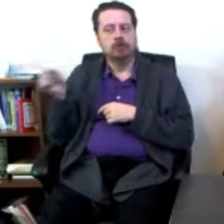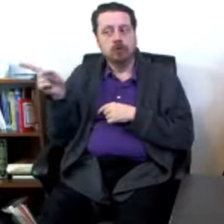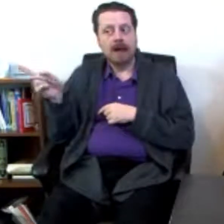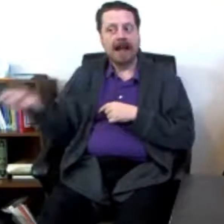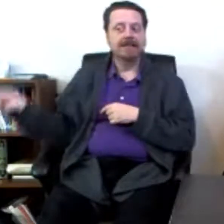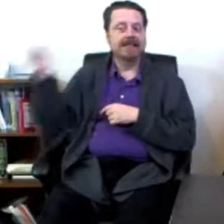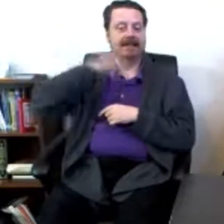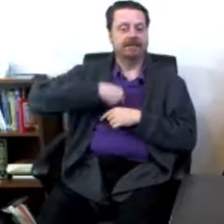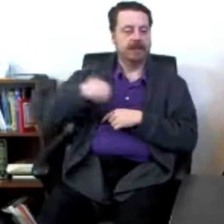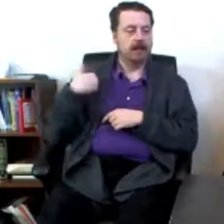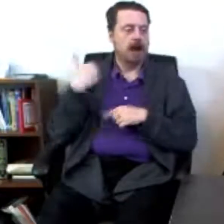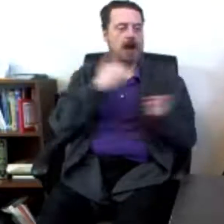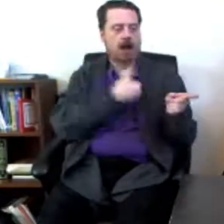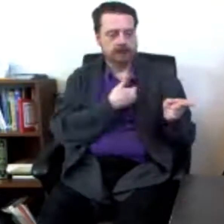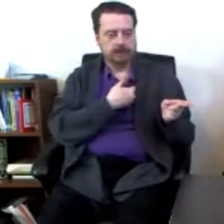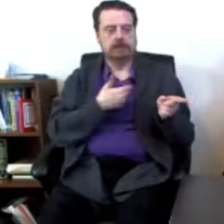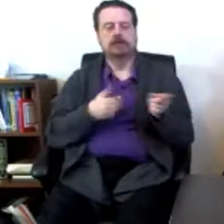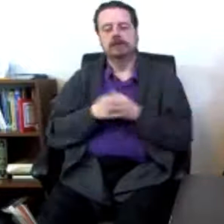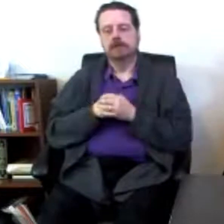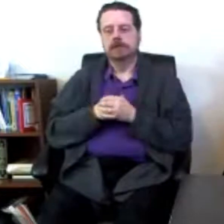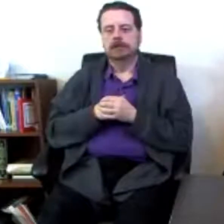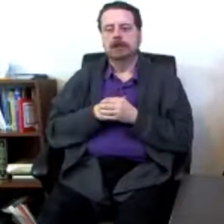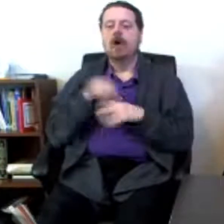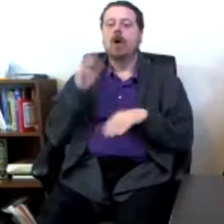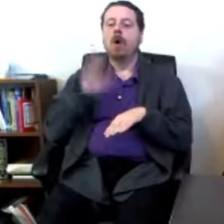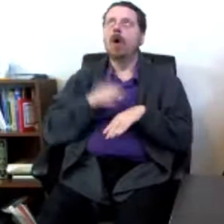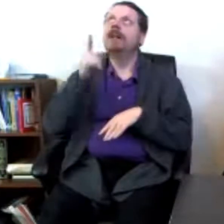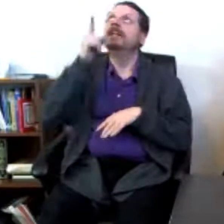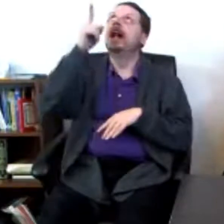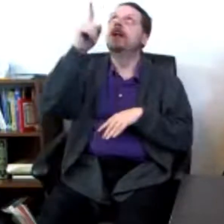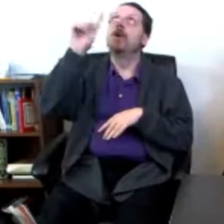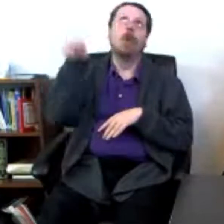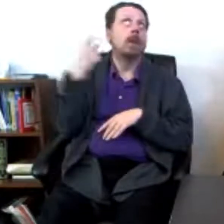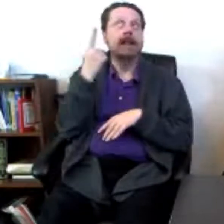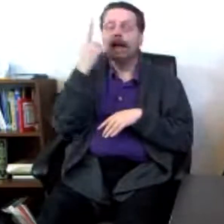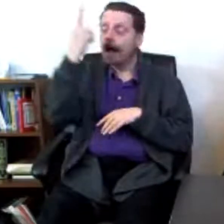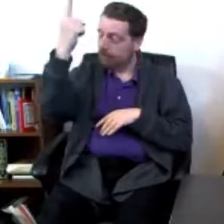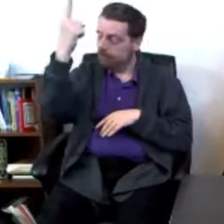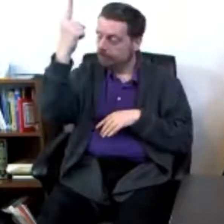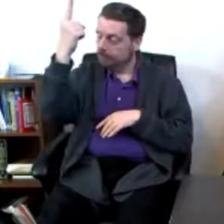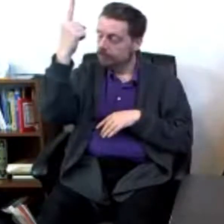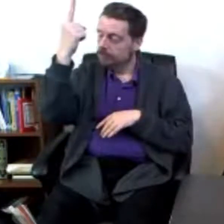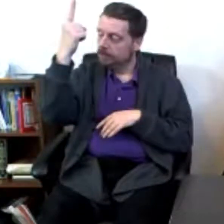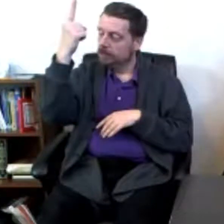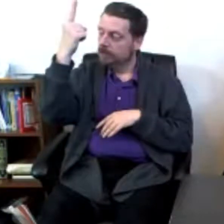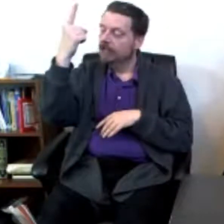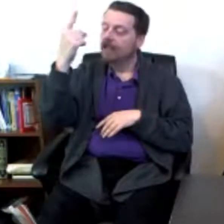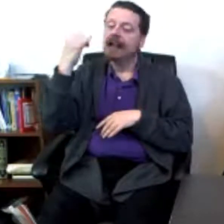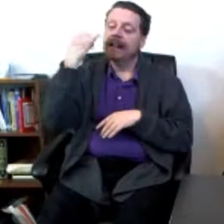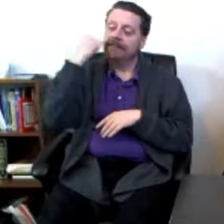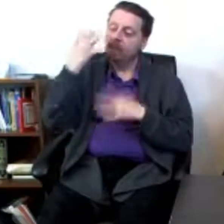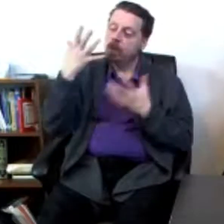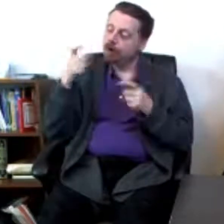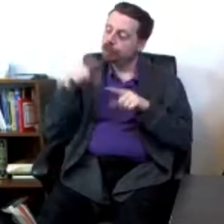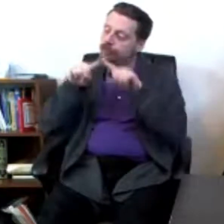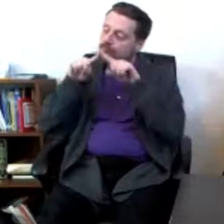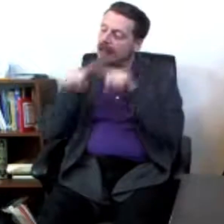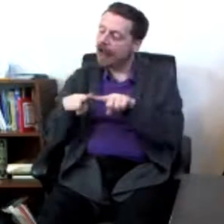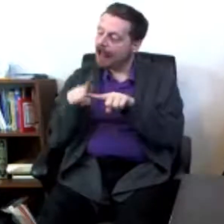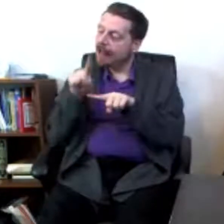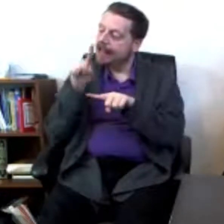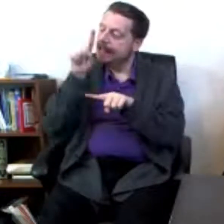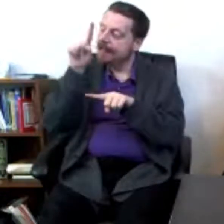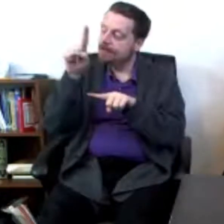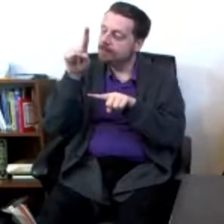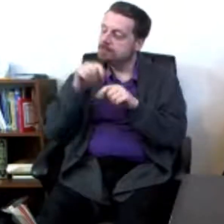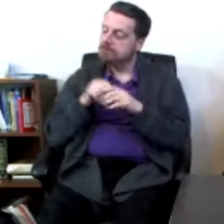us. And on God, and only on God, those who want to rely on anyone,